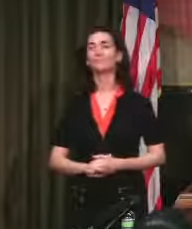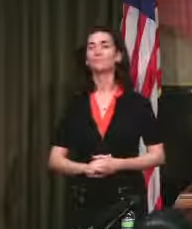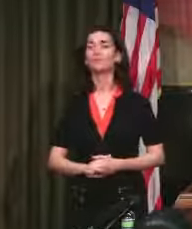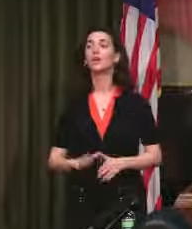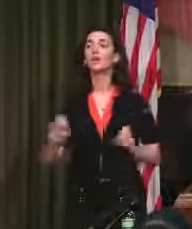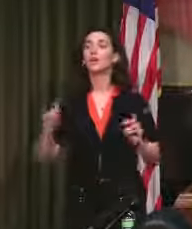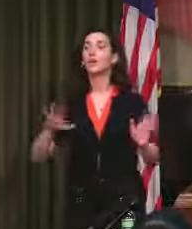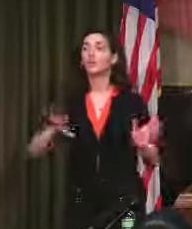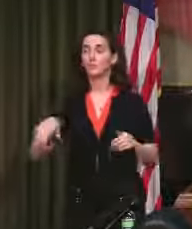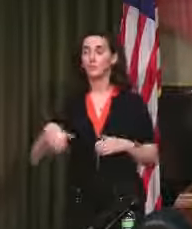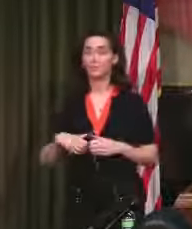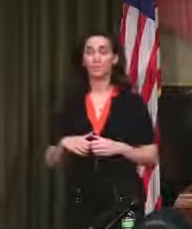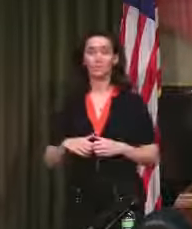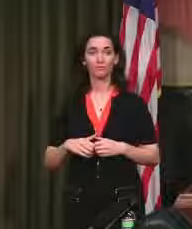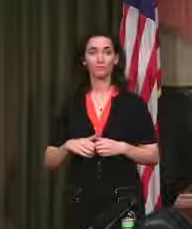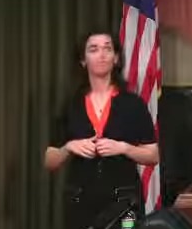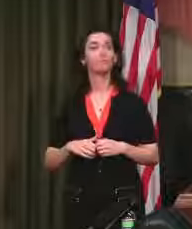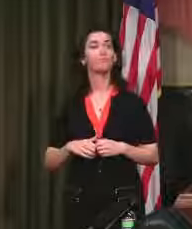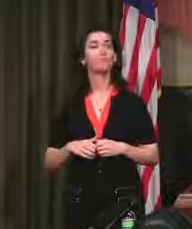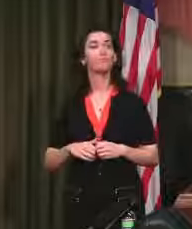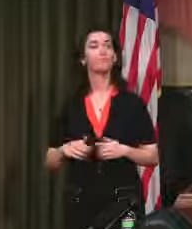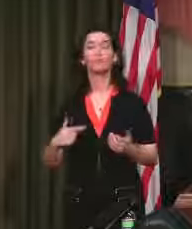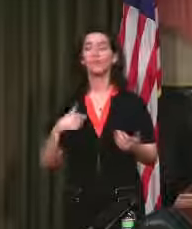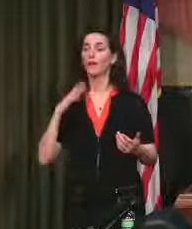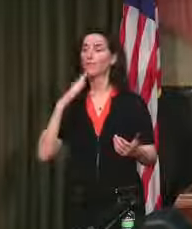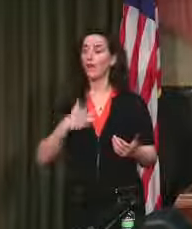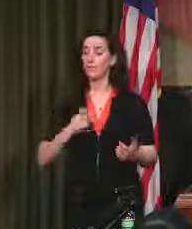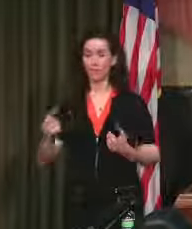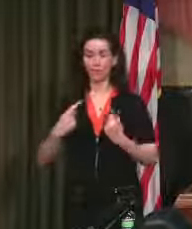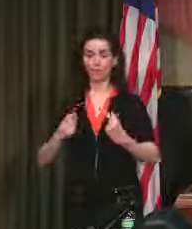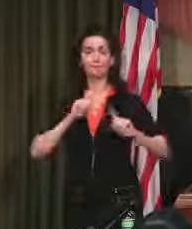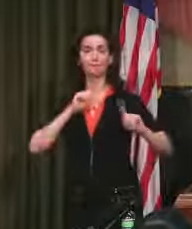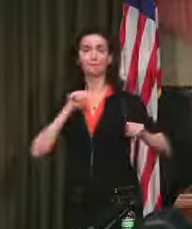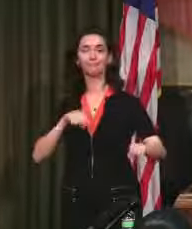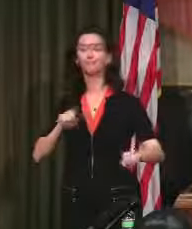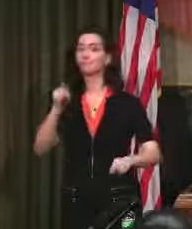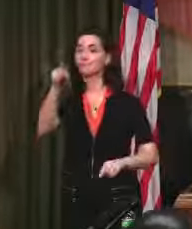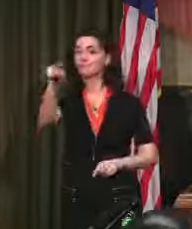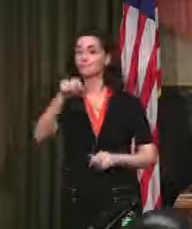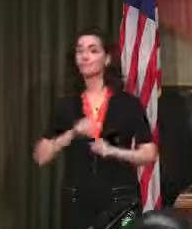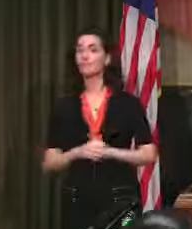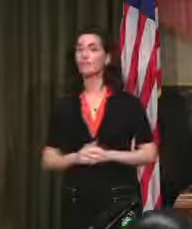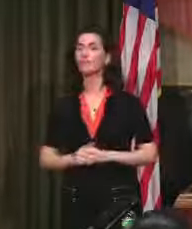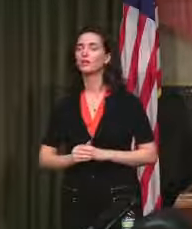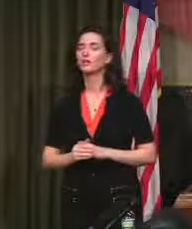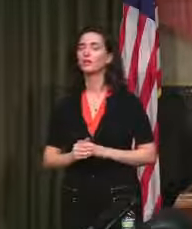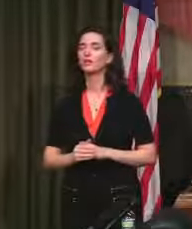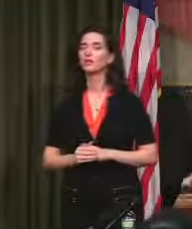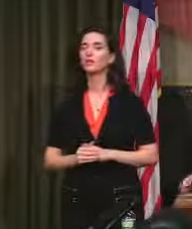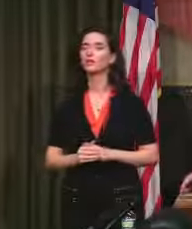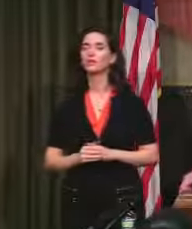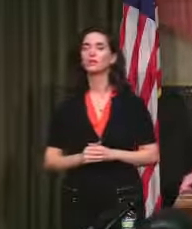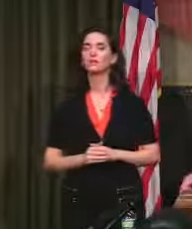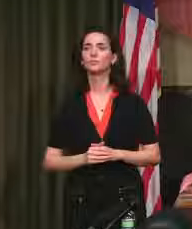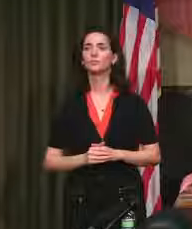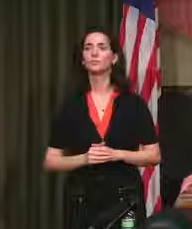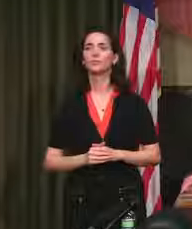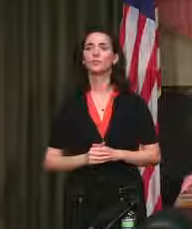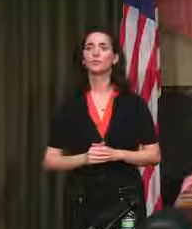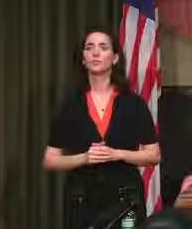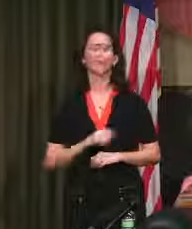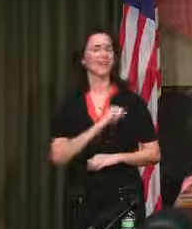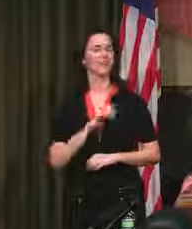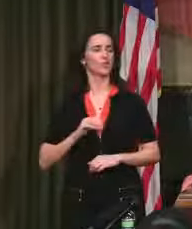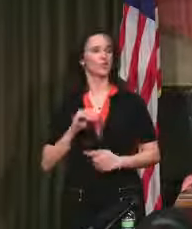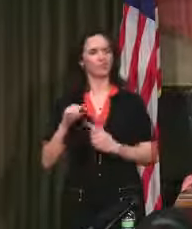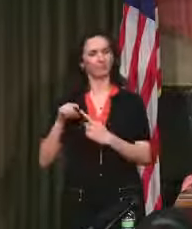Okay, with that, I will be happy to take questions. Yes, sir. All right, so in response to what Senator Sharon Hewitt had